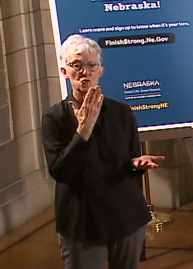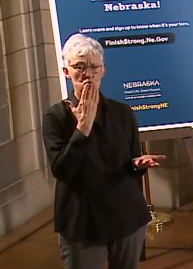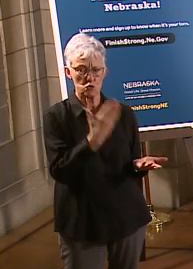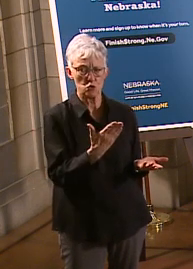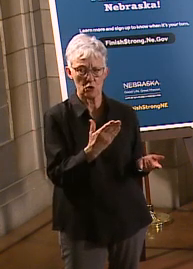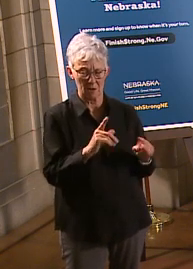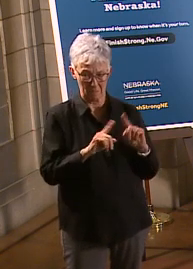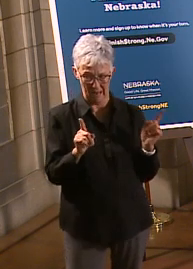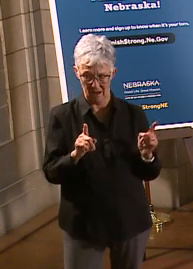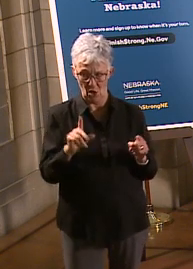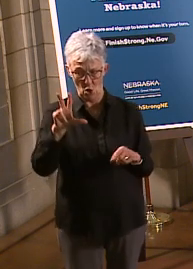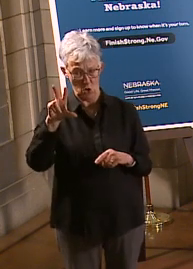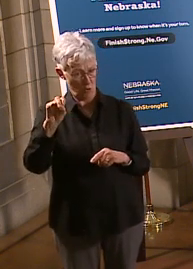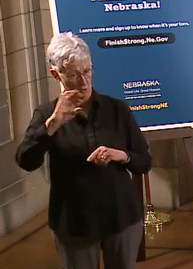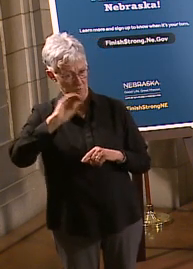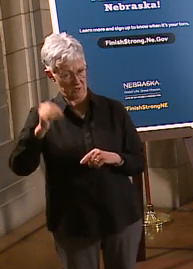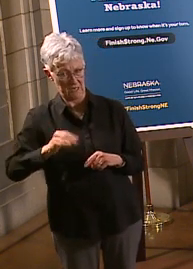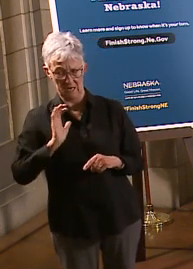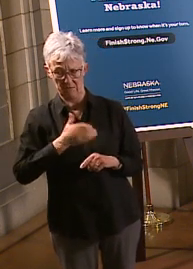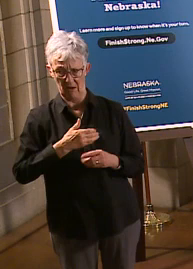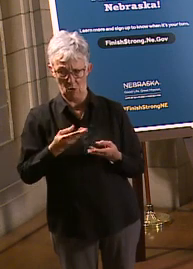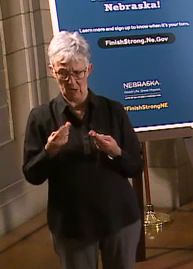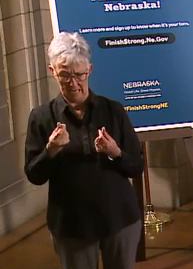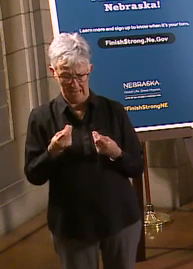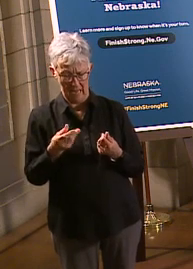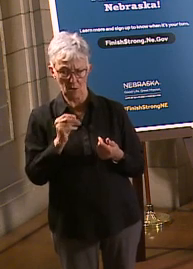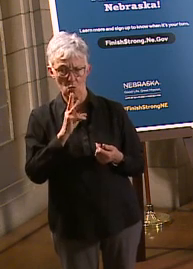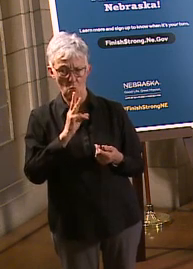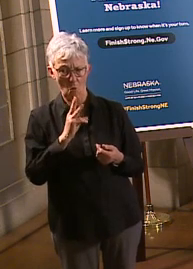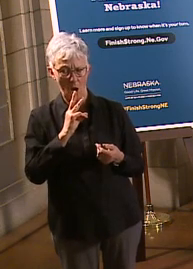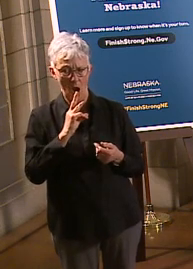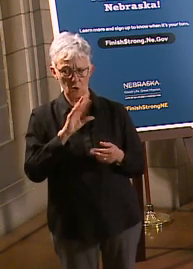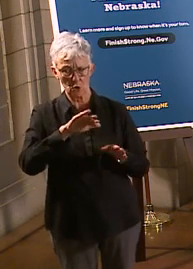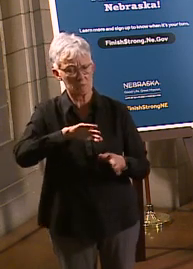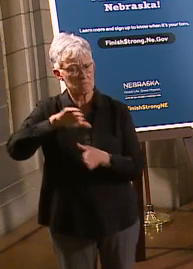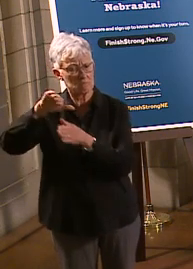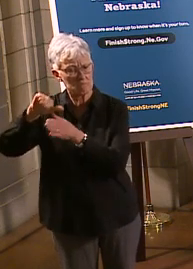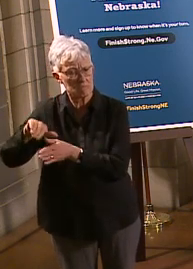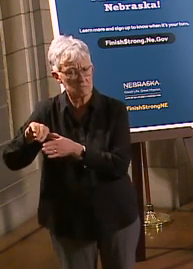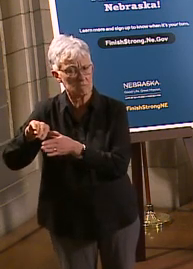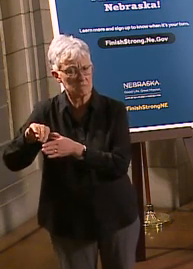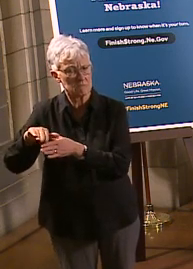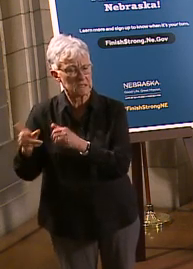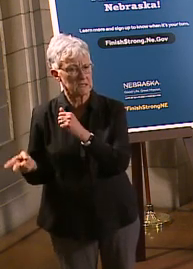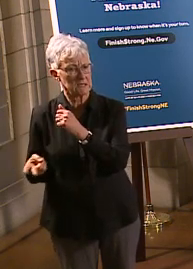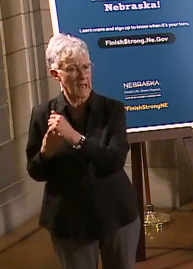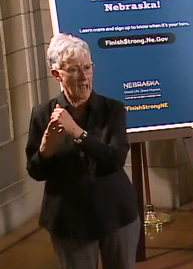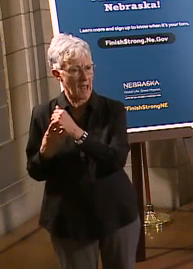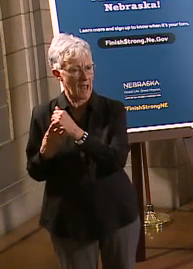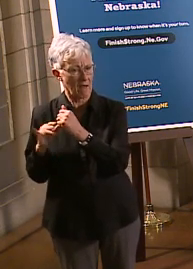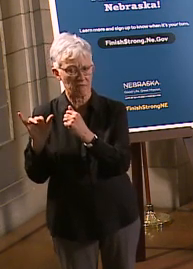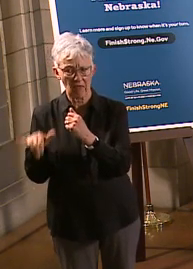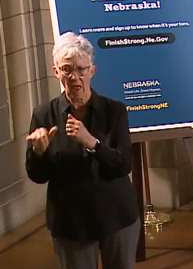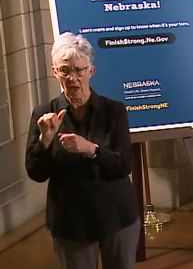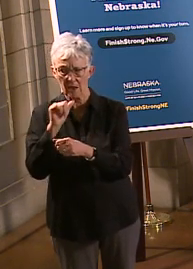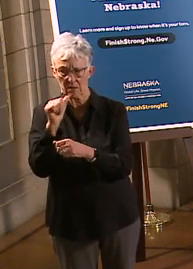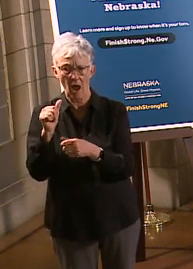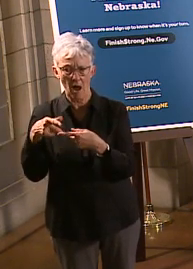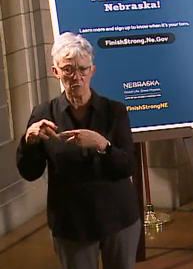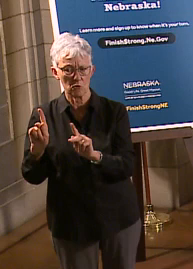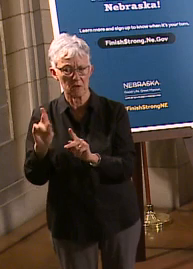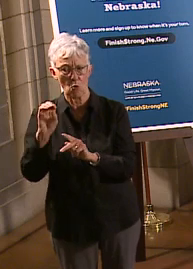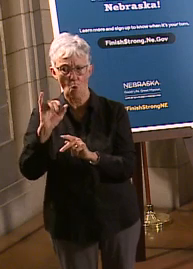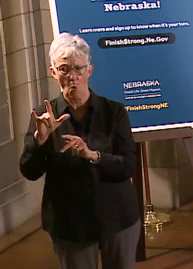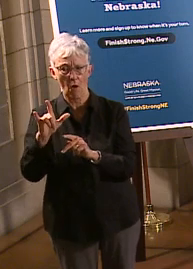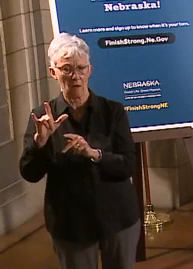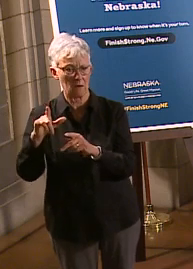and waters here in the United States with no scientific reasoning for why you picked 30%. Just really doesn't